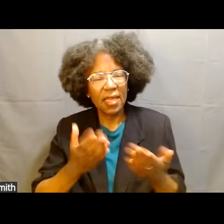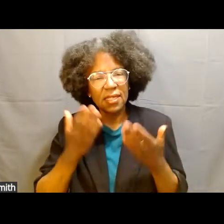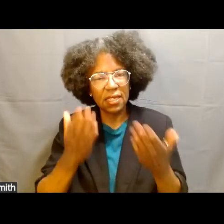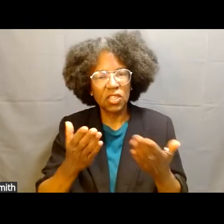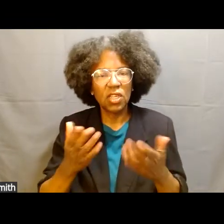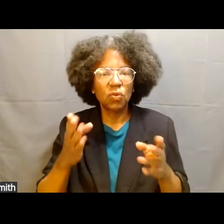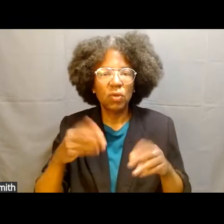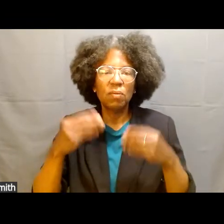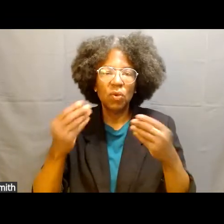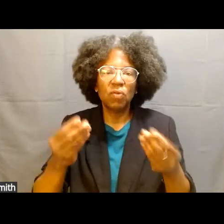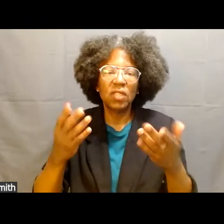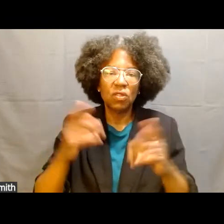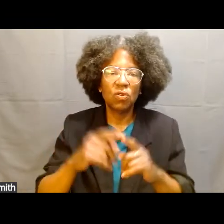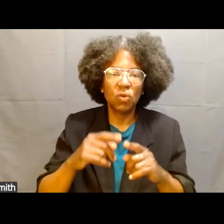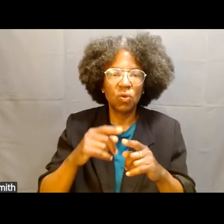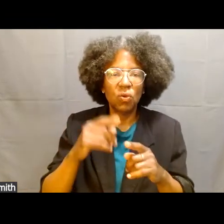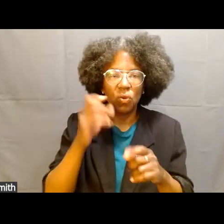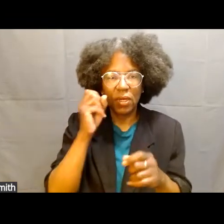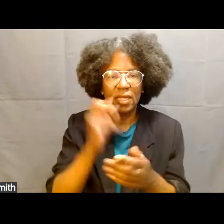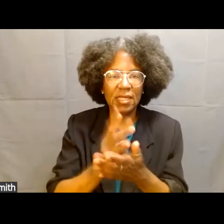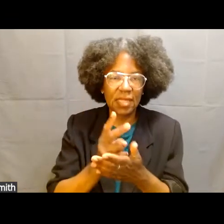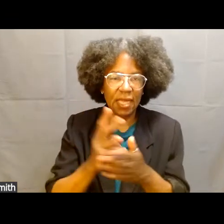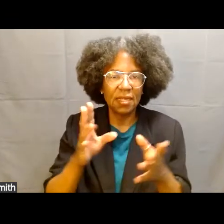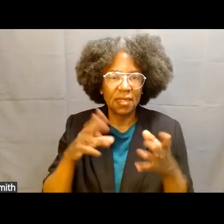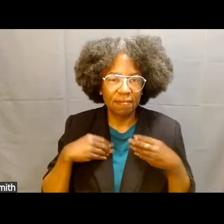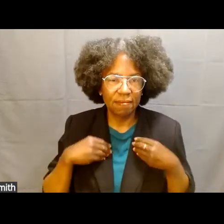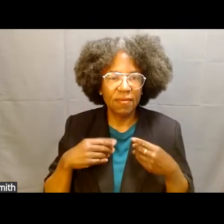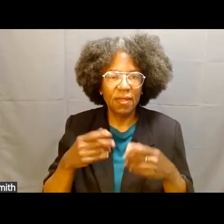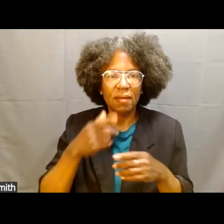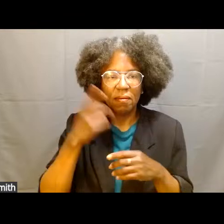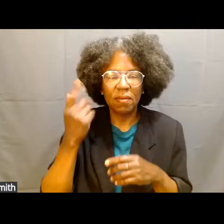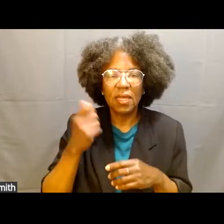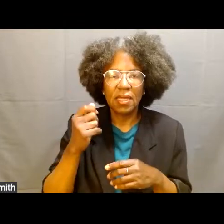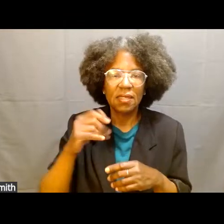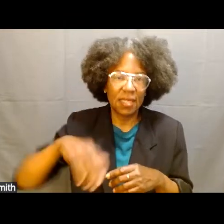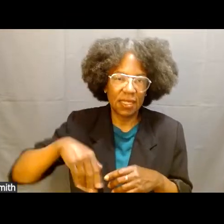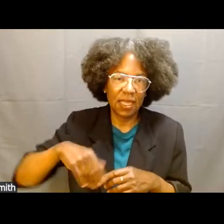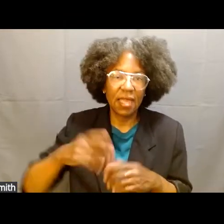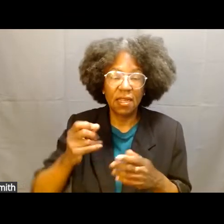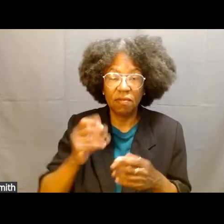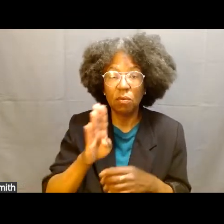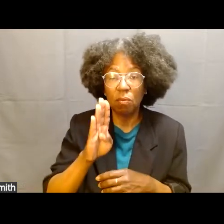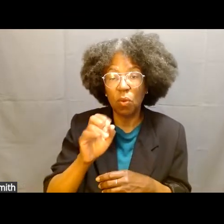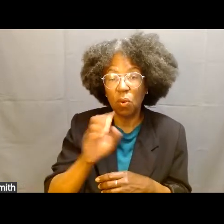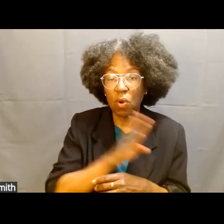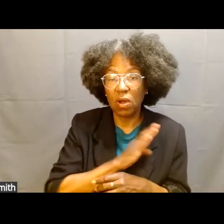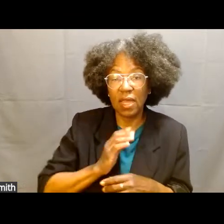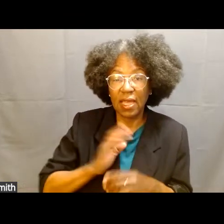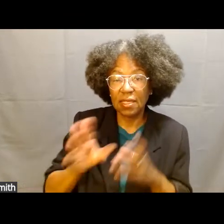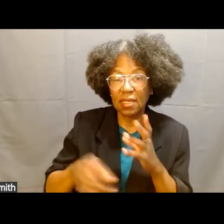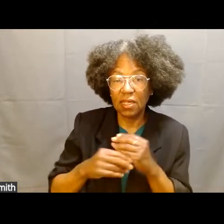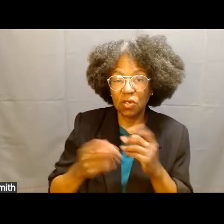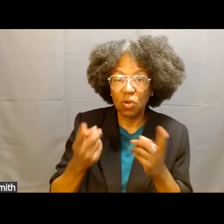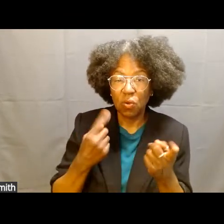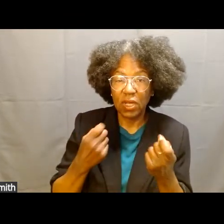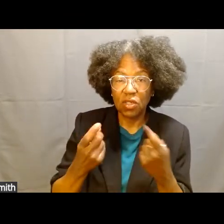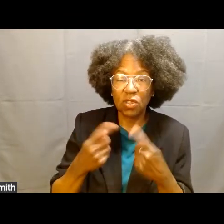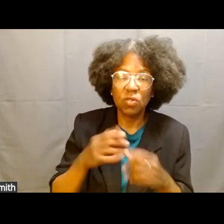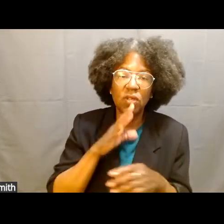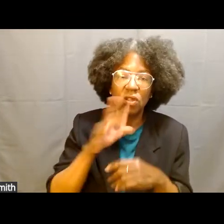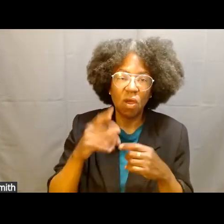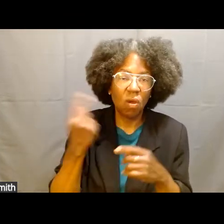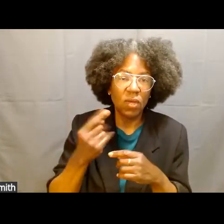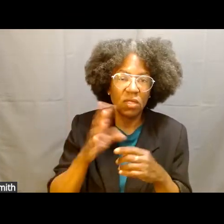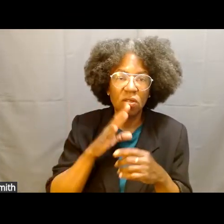consent. okay. So in case the board, because it's late, and if the board wants to have any additional questions, we could always talk about it at our next meeting before